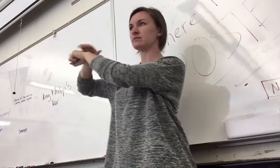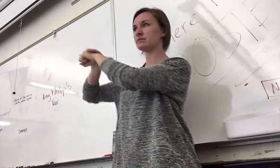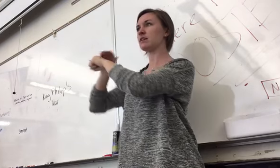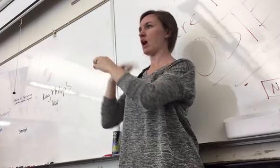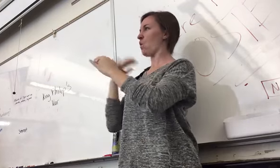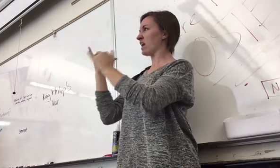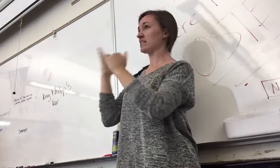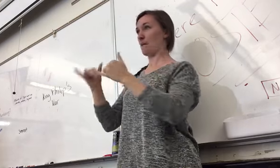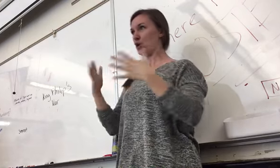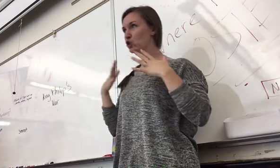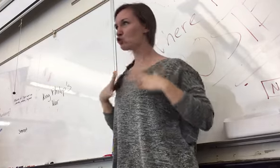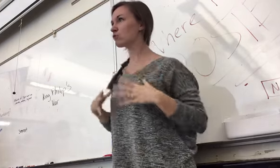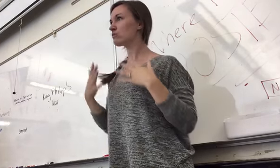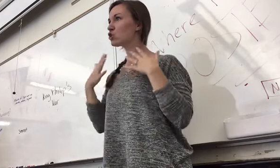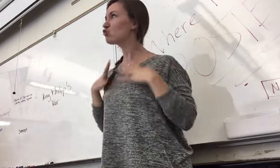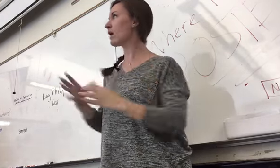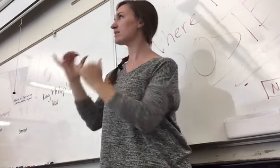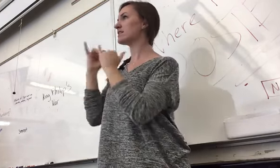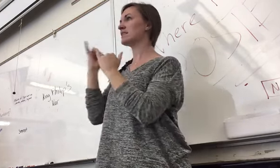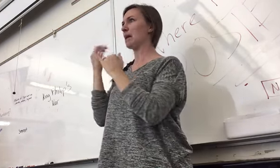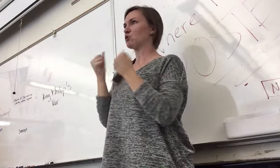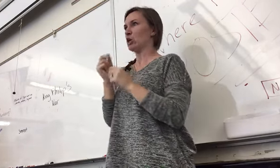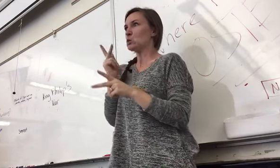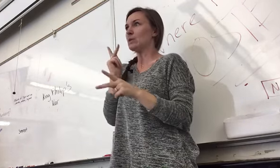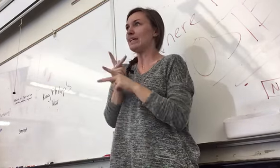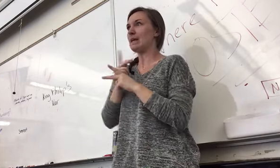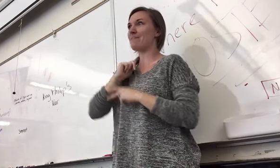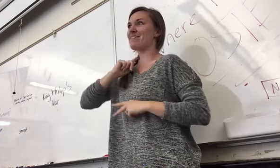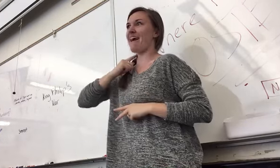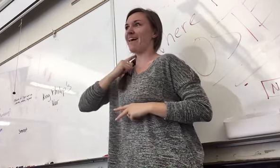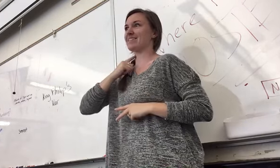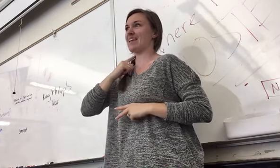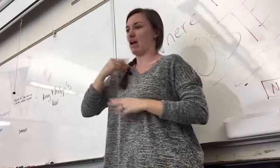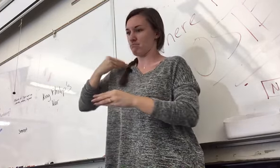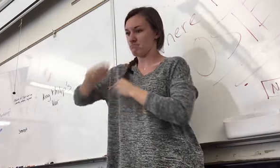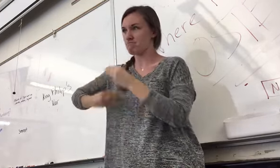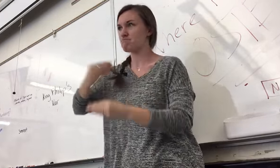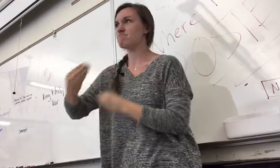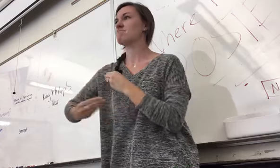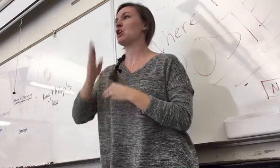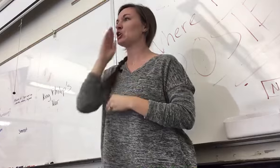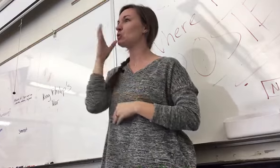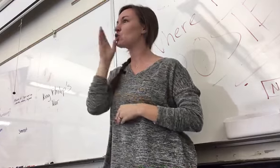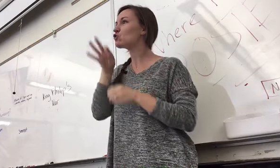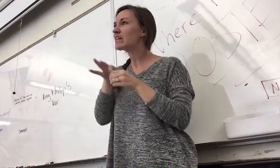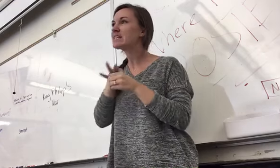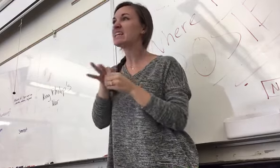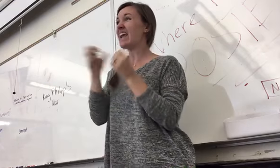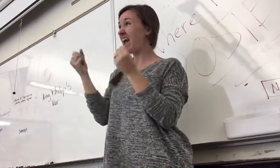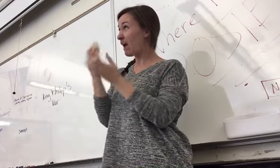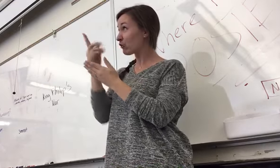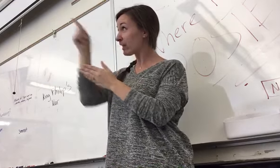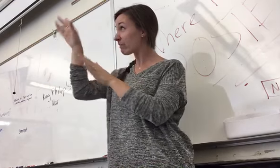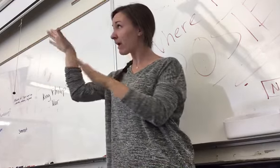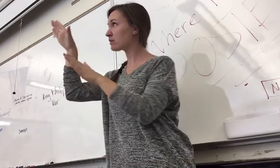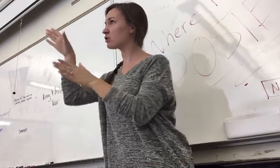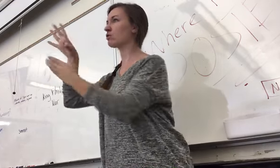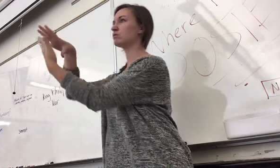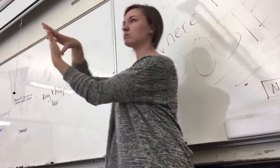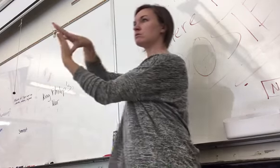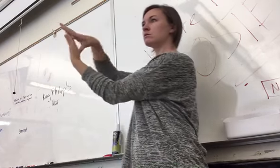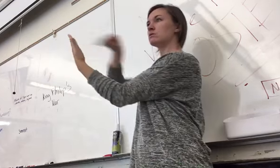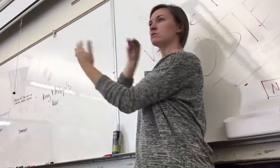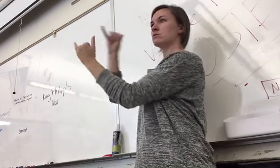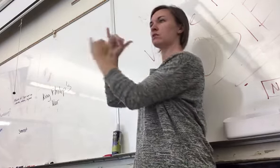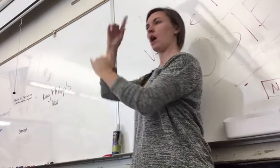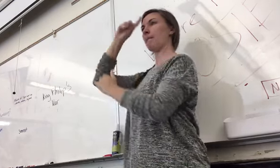same, attempt to keep their same accents. You're going to drink tea. You're going to do everything that the British does because in your mind, you are